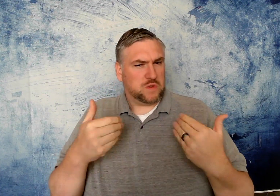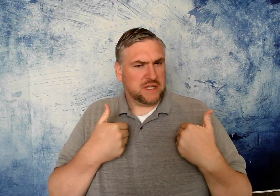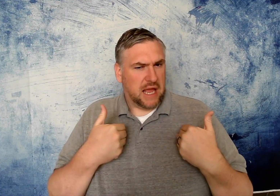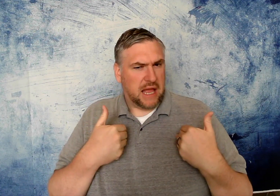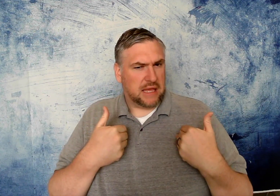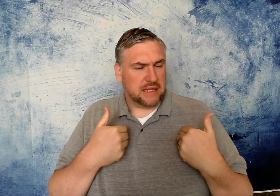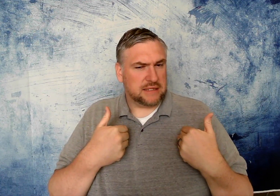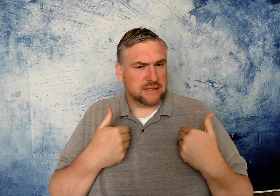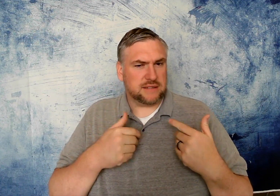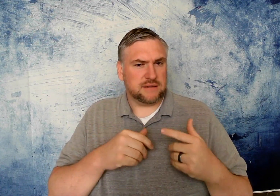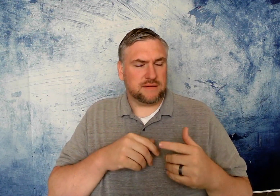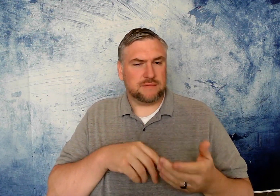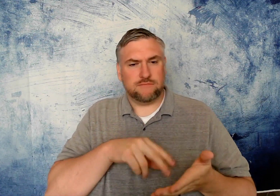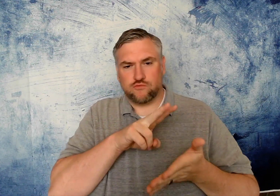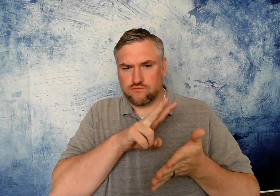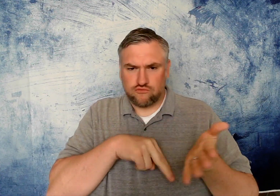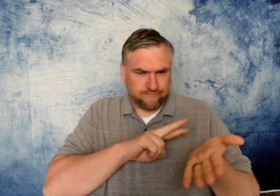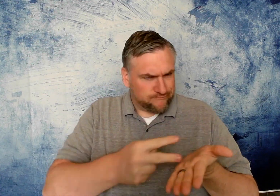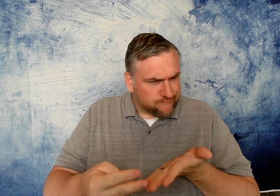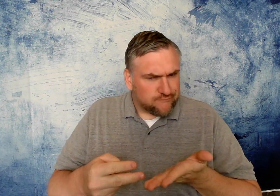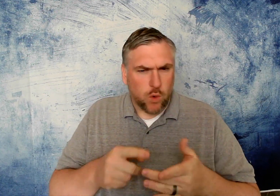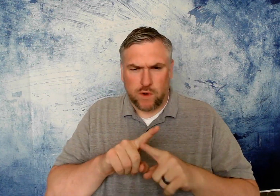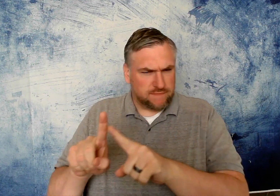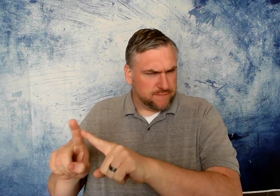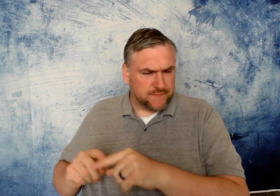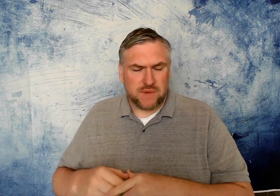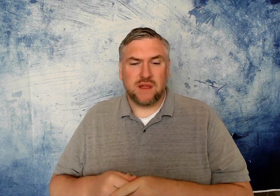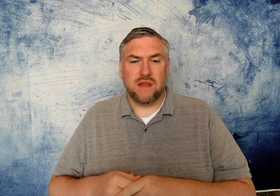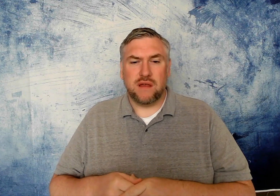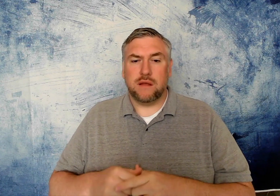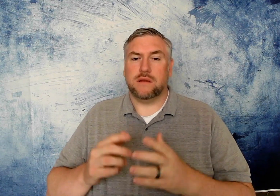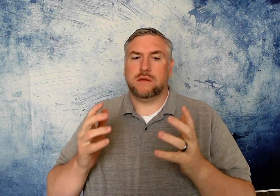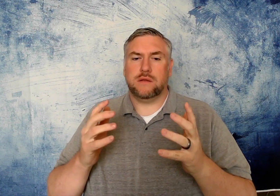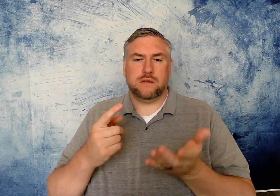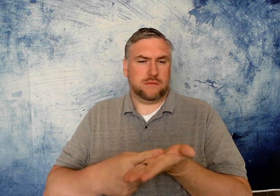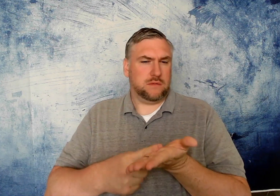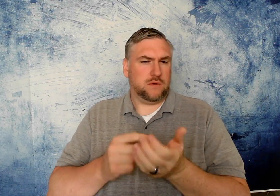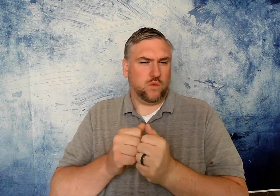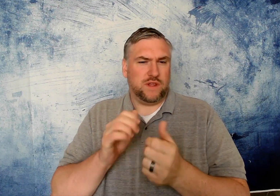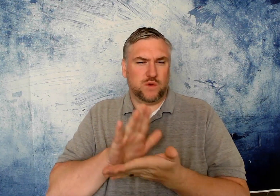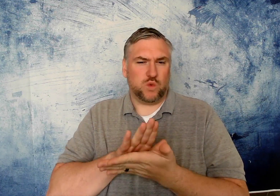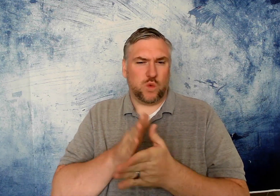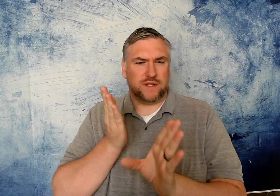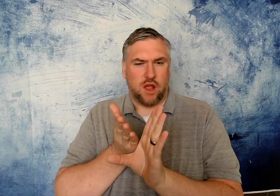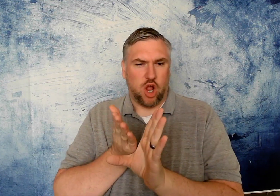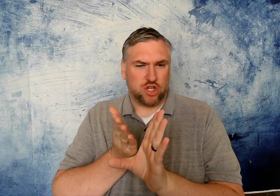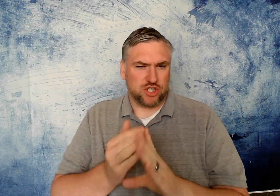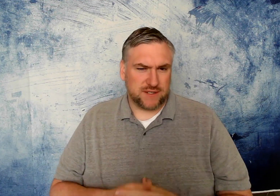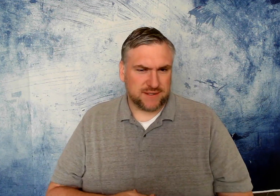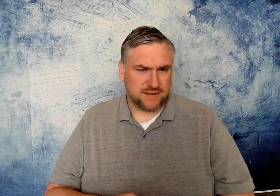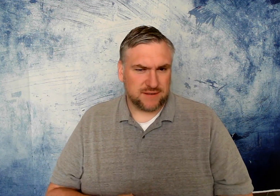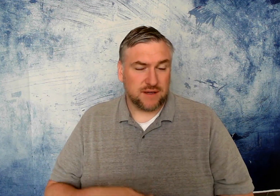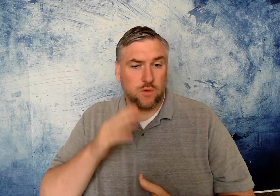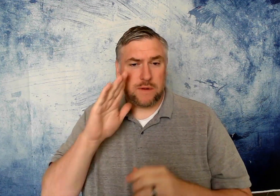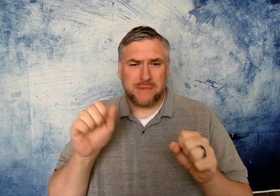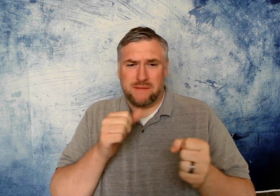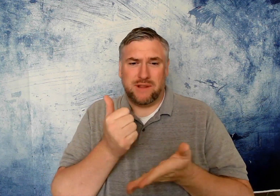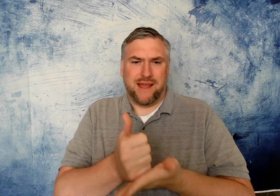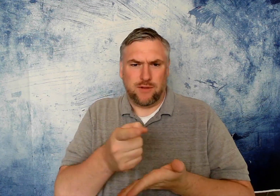if you suspect a student might have dyslexia or one of the other learning disabilities, talk to your school psychologist.